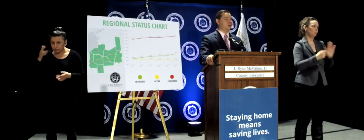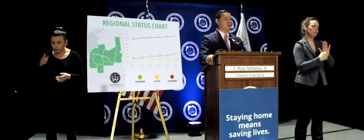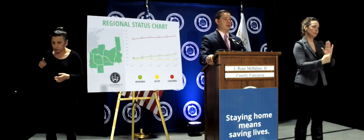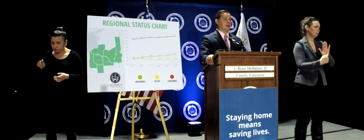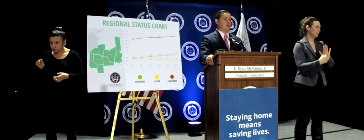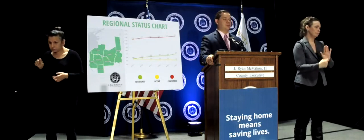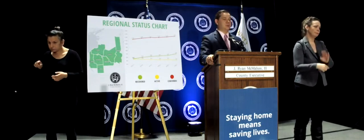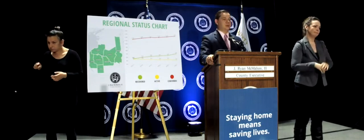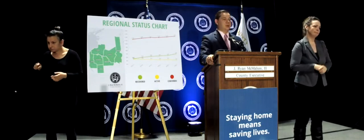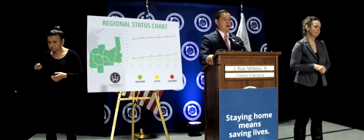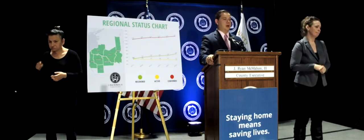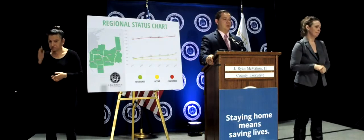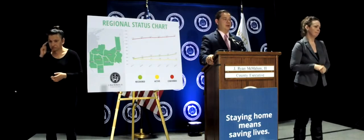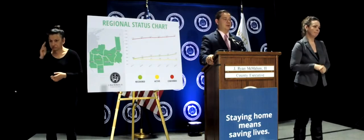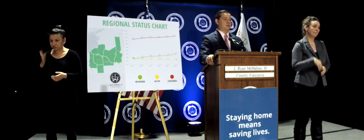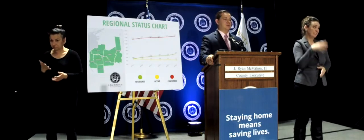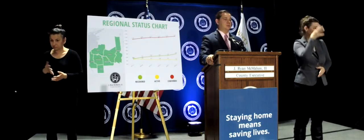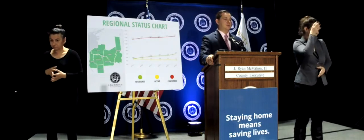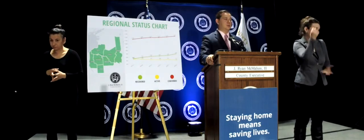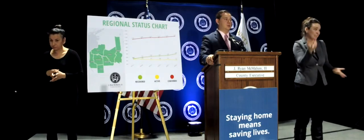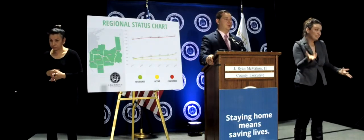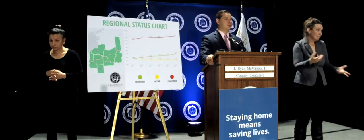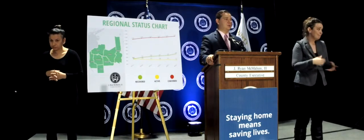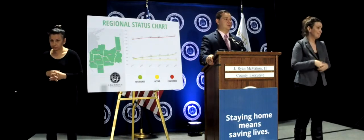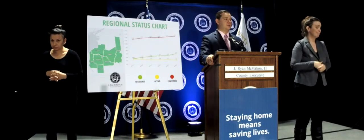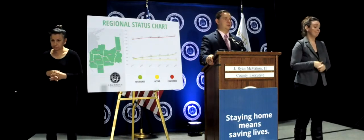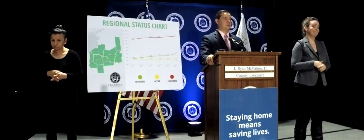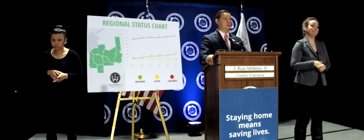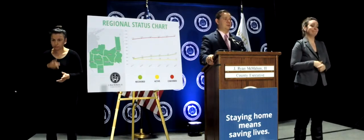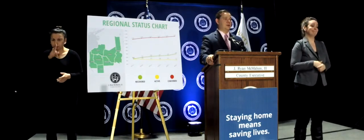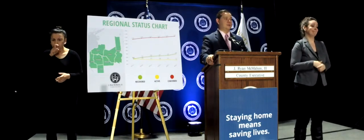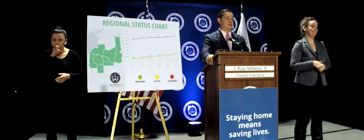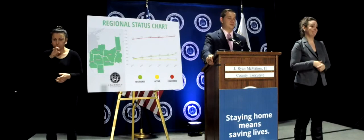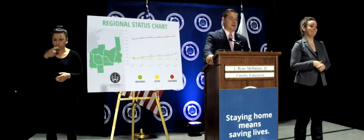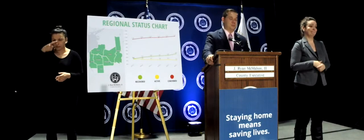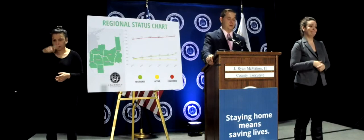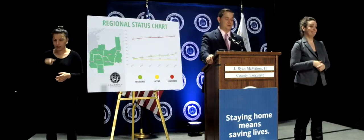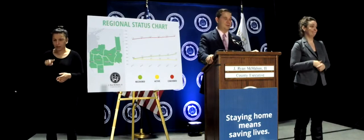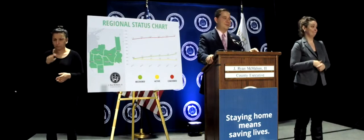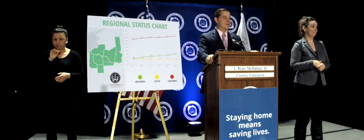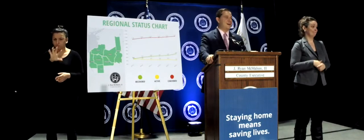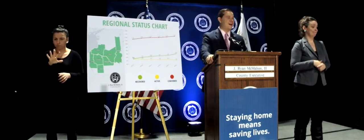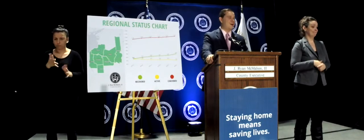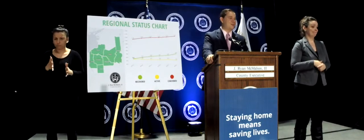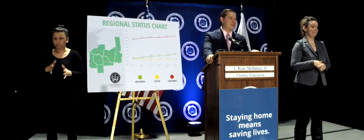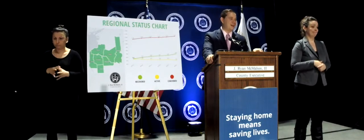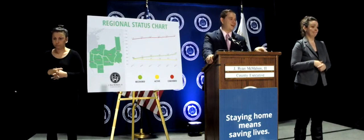from Syracuse.com. I'm not going to. Chris did. Oh, okay. Good job, Chris.